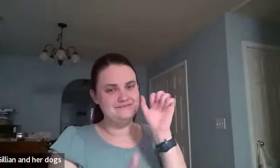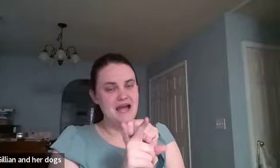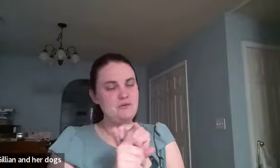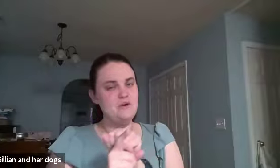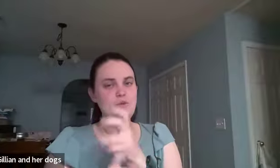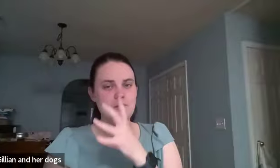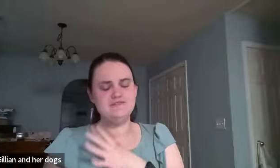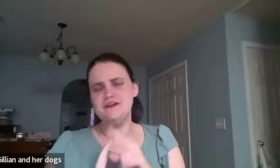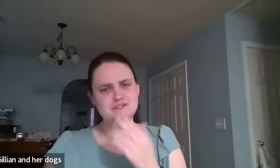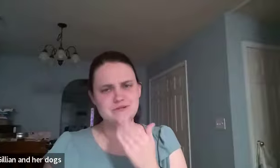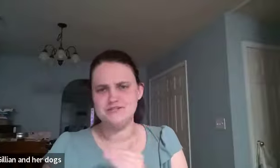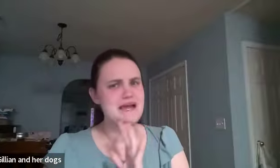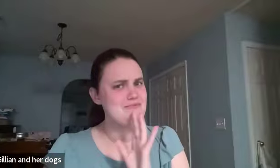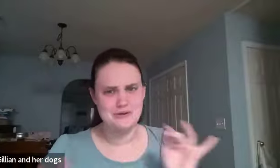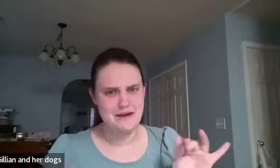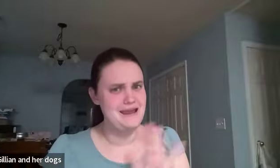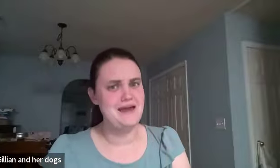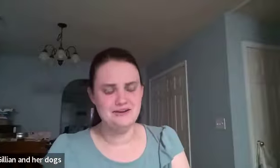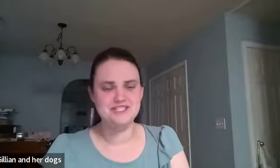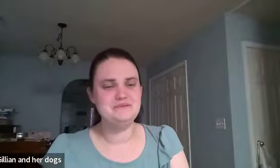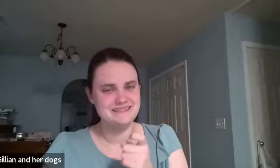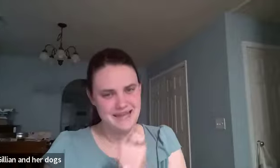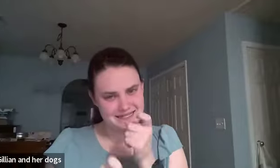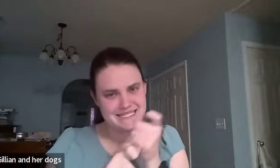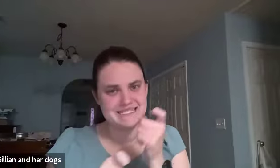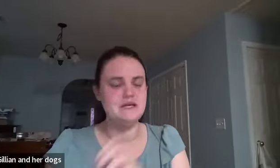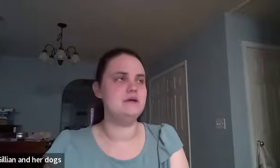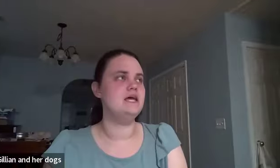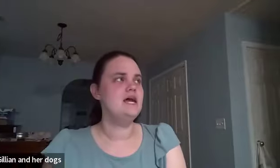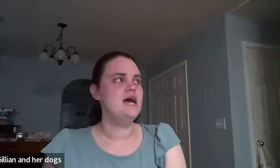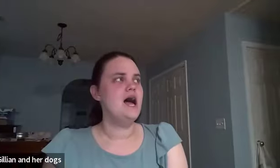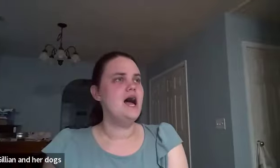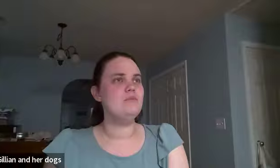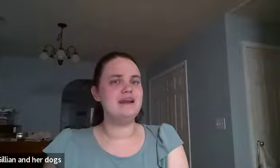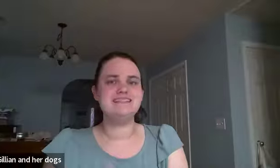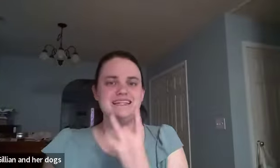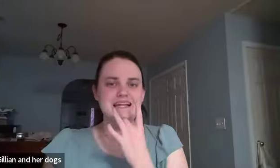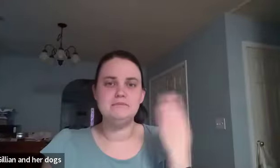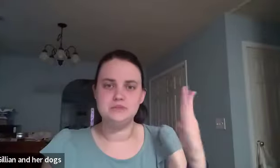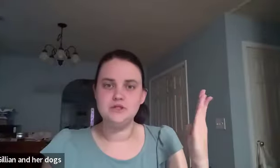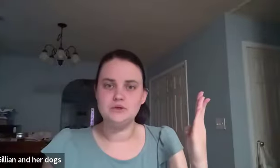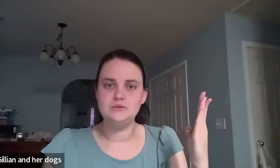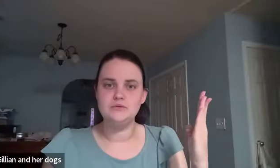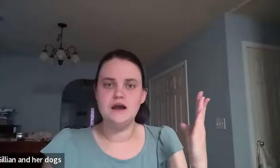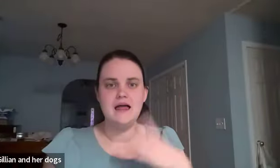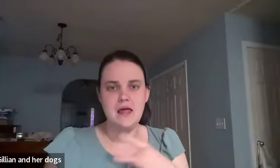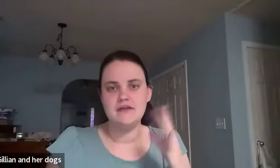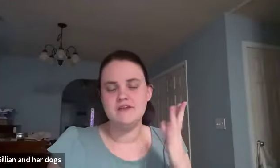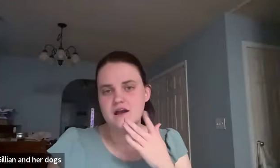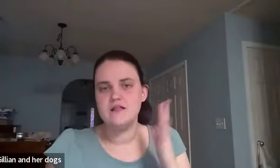I had one woman, very sweet. She was not rude about it at all. She was kind of teasing me a bit. When I said light blue, I like that color,